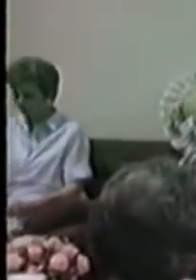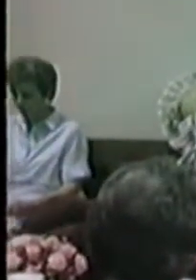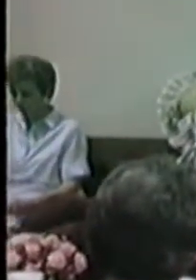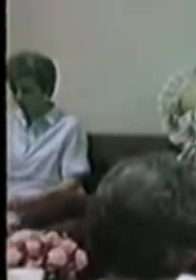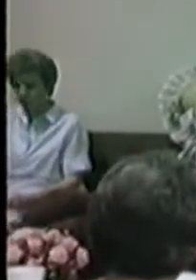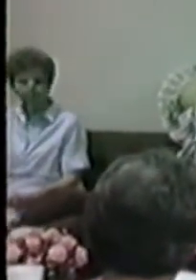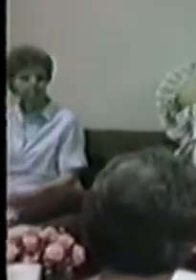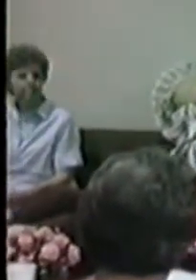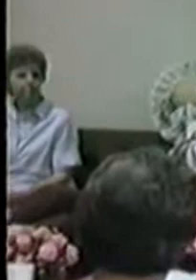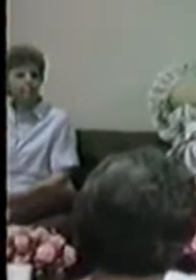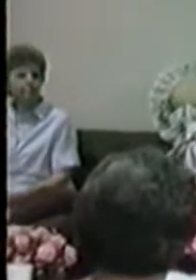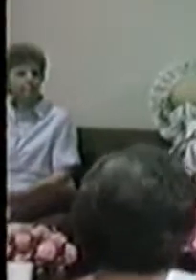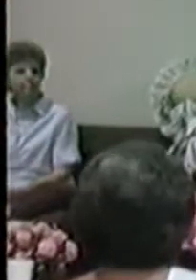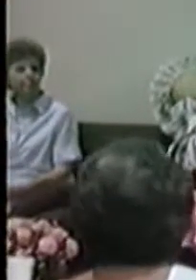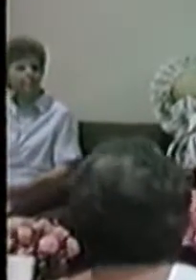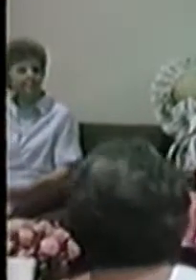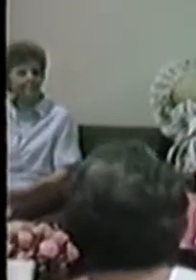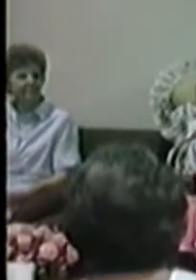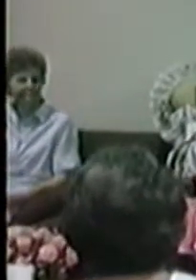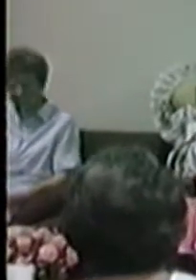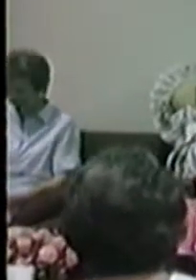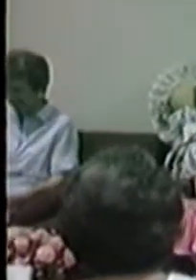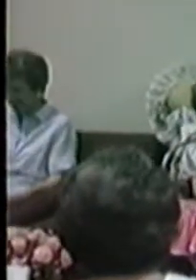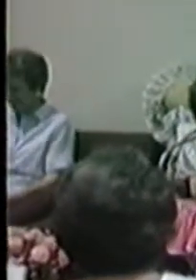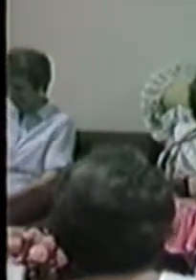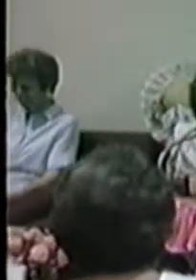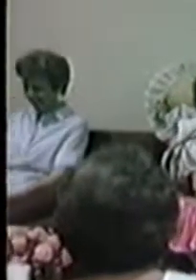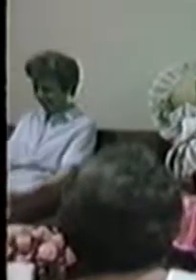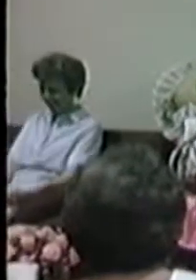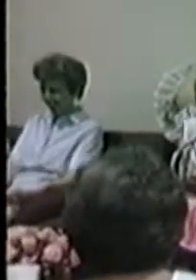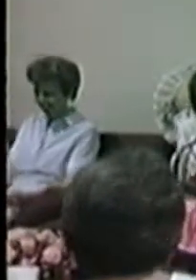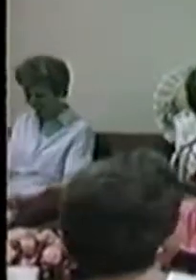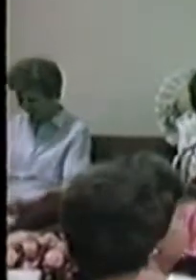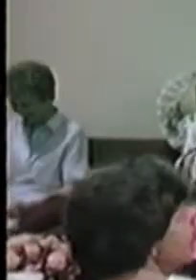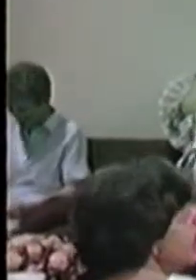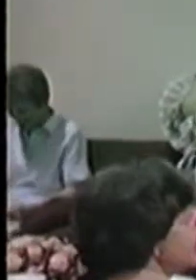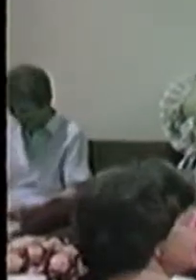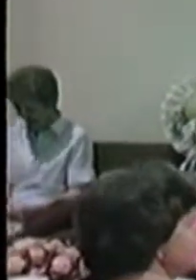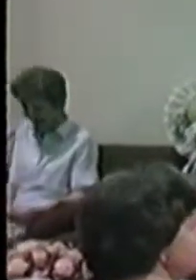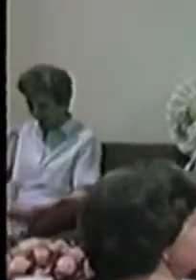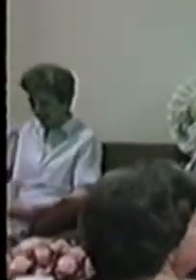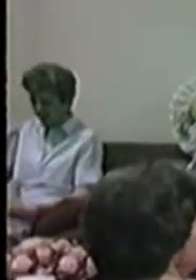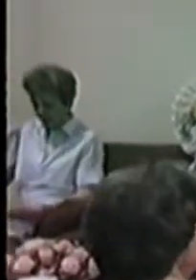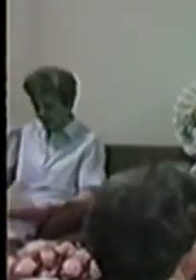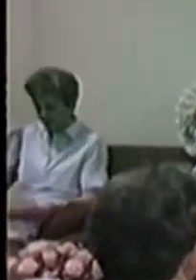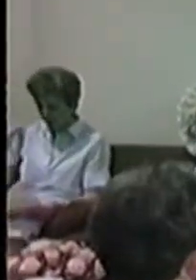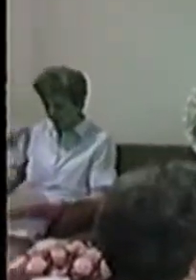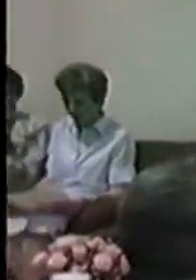again, and I don't know how I'm going to get fuzz off of it. Fuzz, wuzz. Yeah.